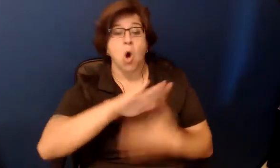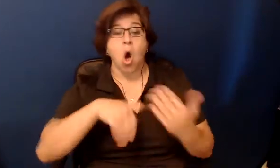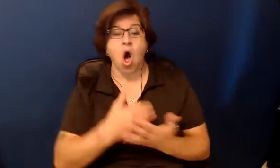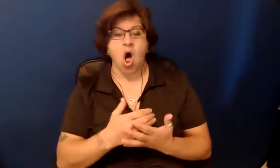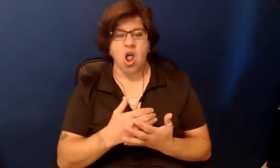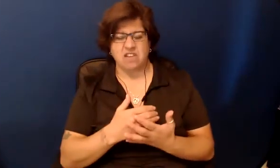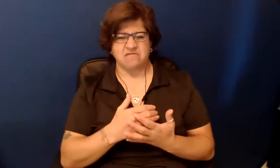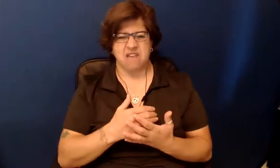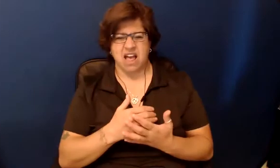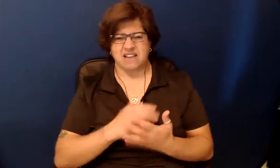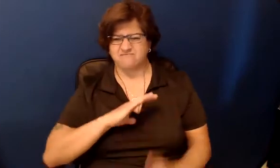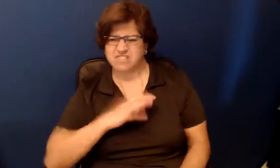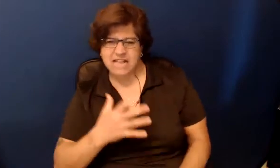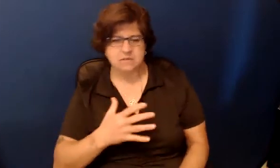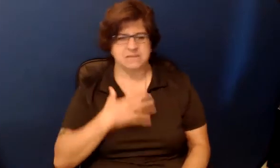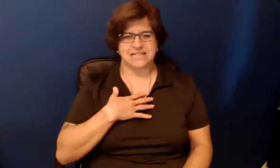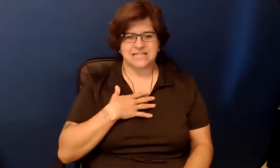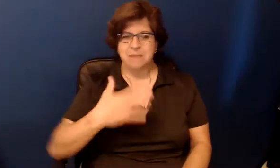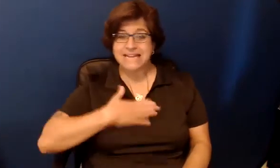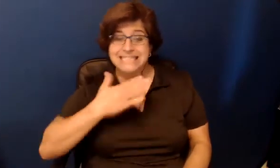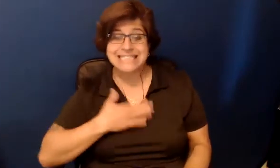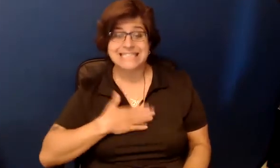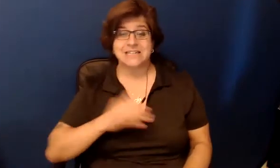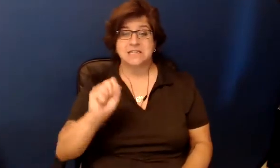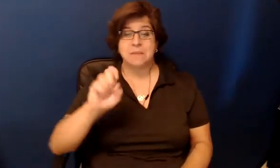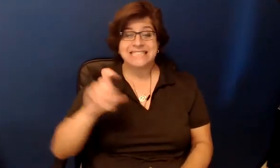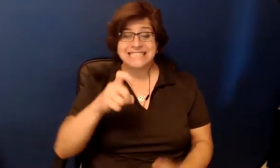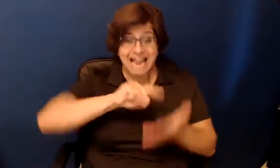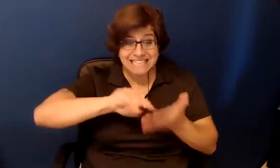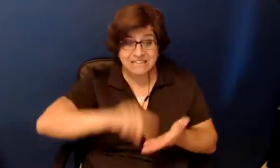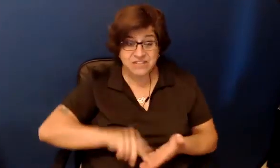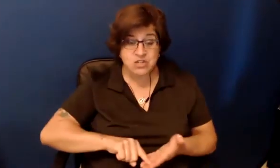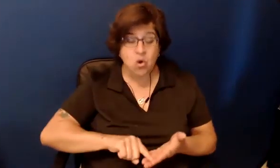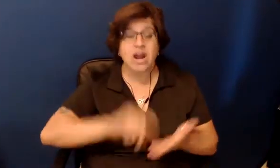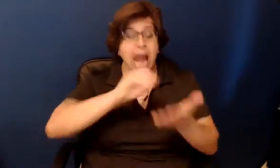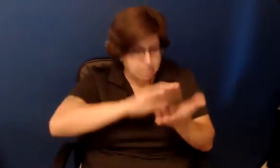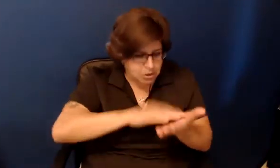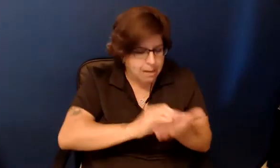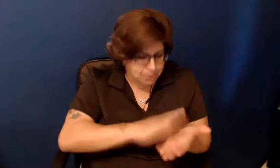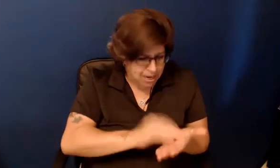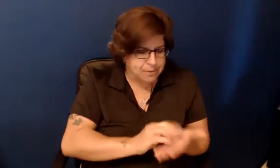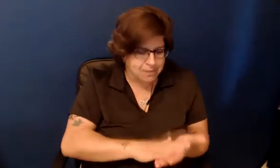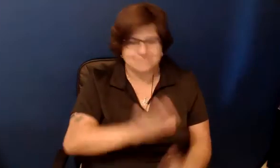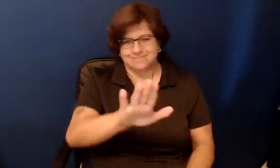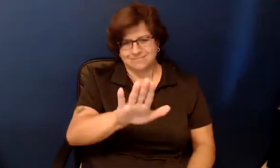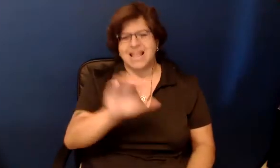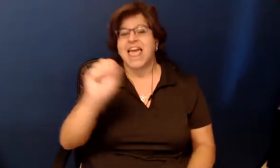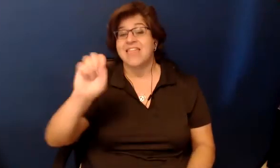I was able to write down all my resentments, my fears, my sex inventory. And you know what? I want to tell you something about the sex